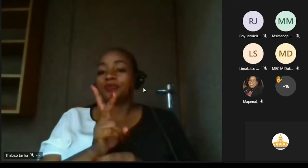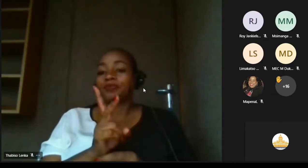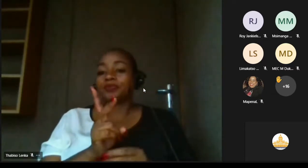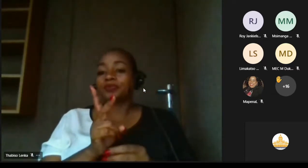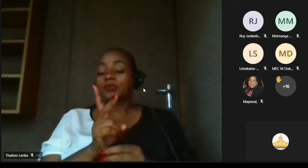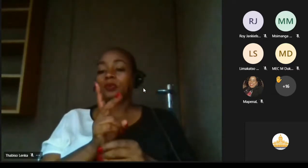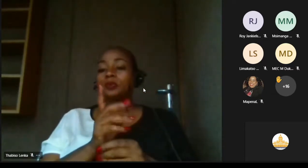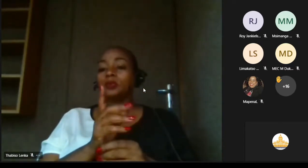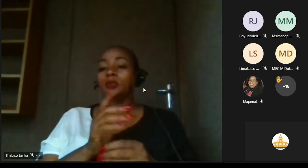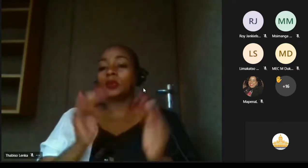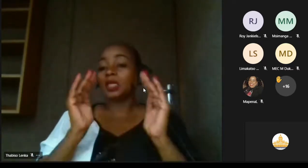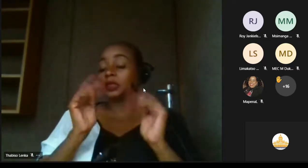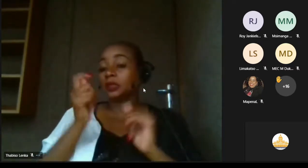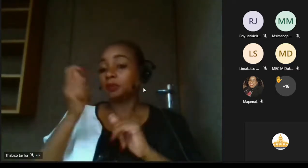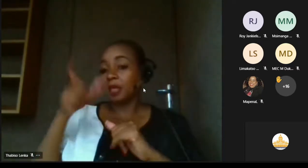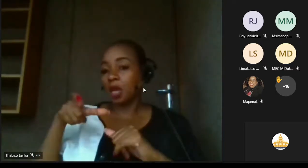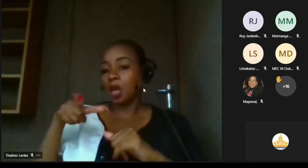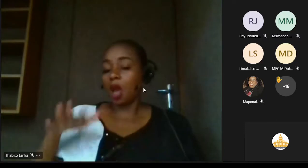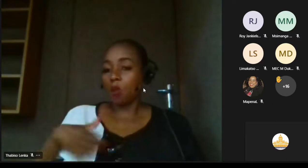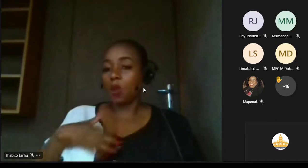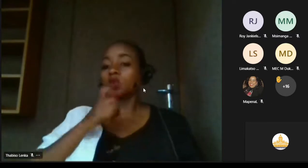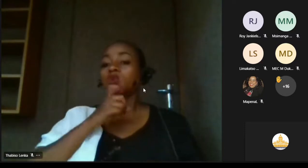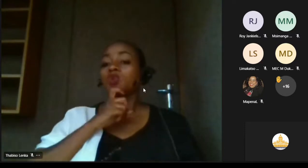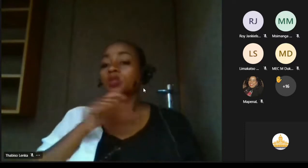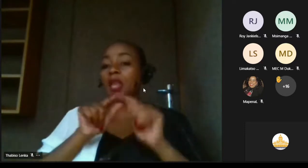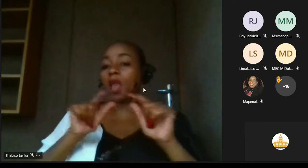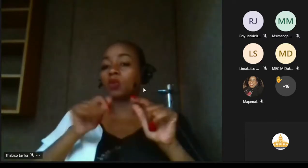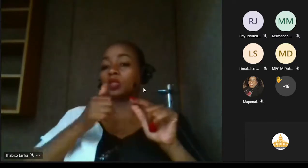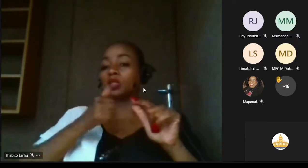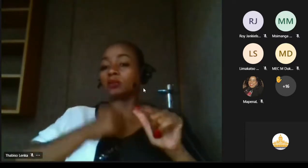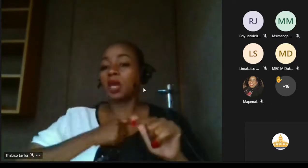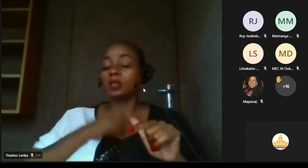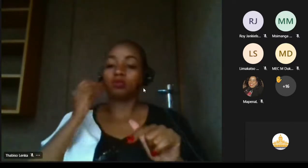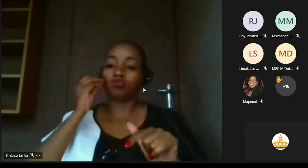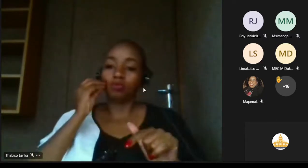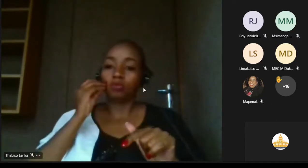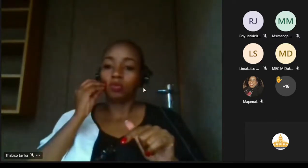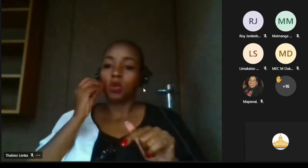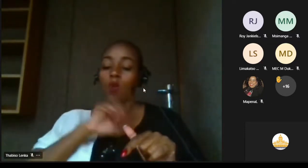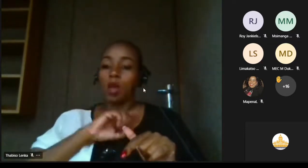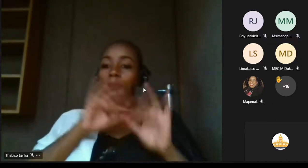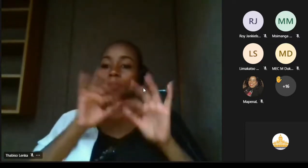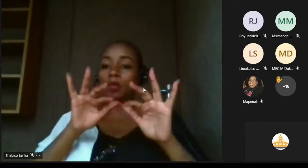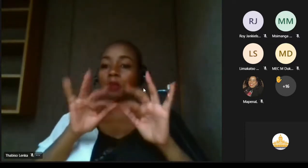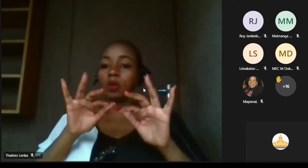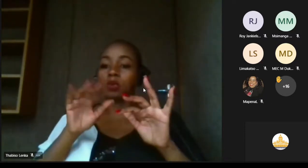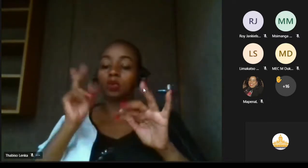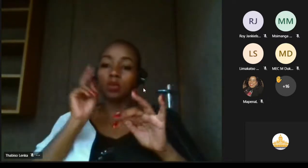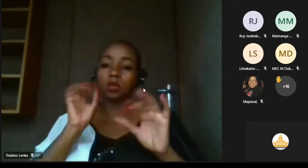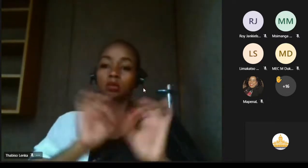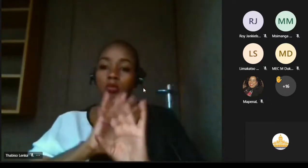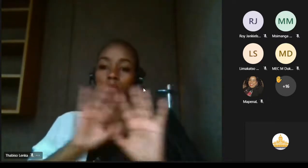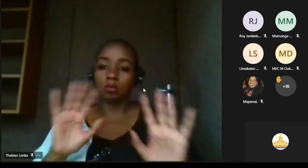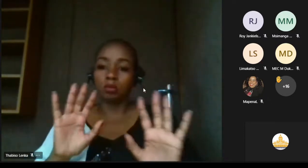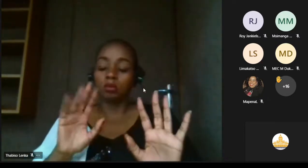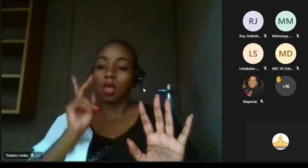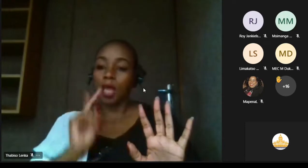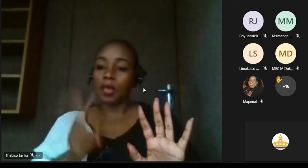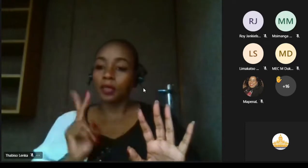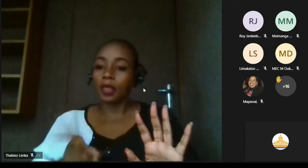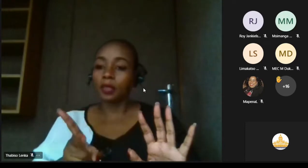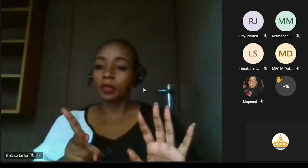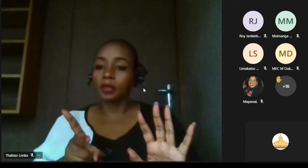honorable speaker le nna ke bue ka puo ya ka ya Sesotho hore baahi bohle ba mametseng ba kgone ho utlwa. Ke hlalosetse setjhaba ho engwe eo e